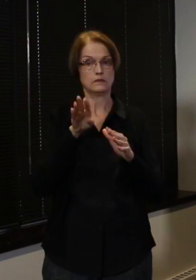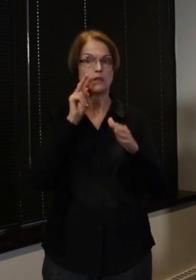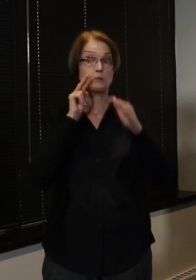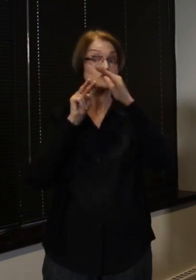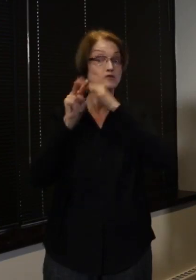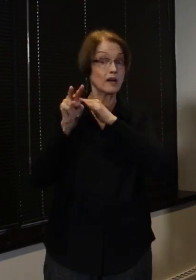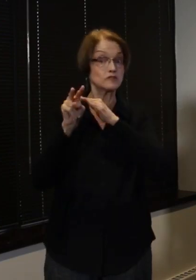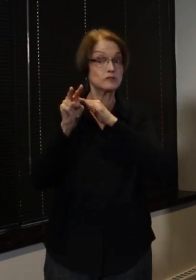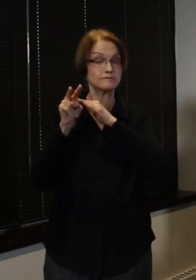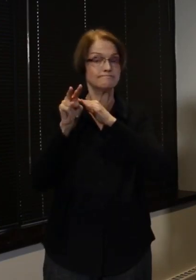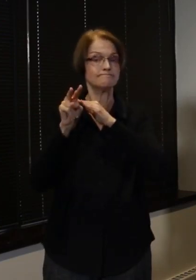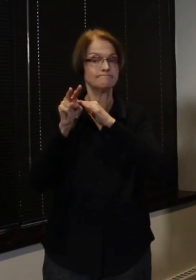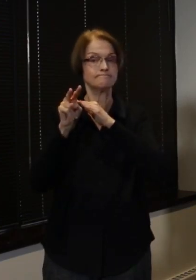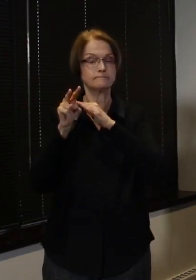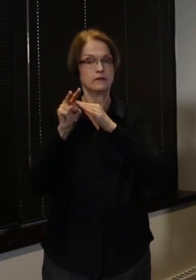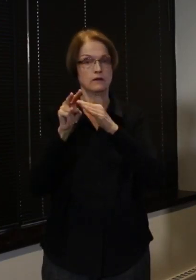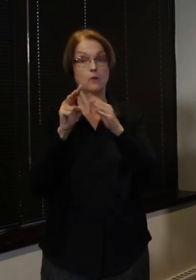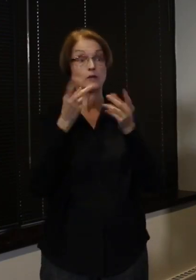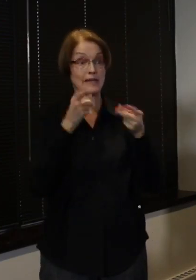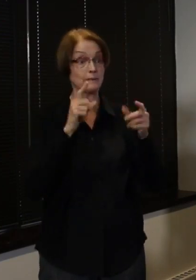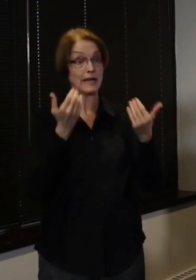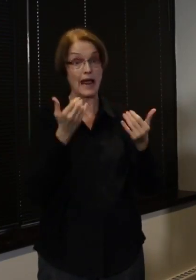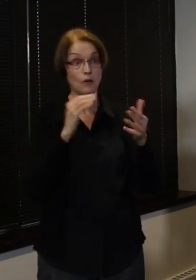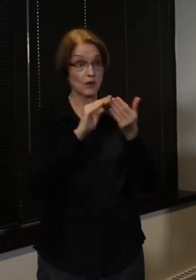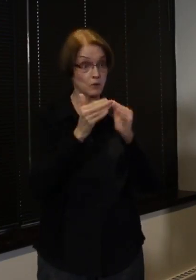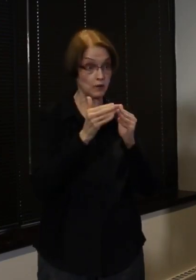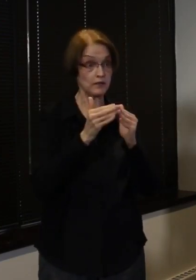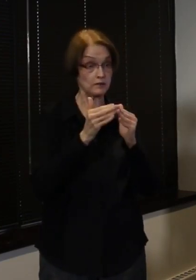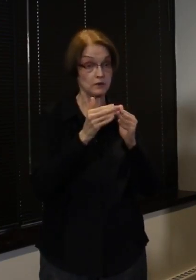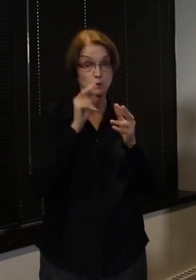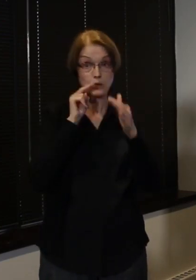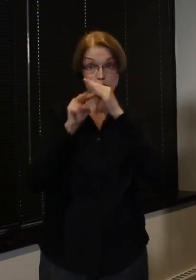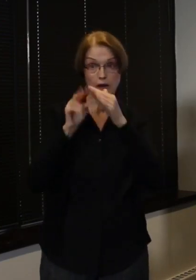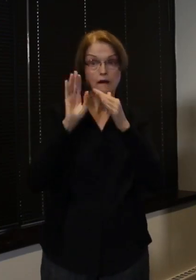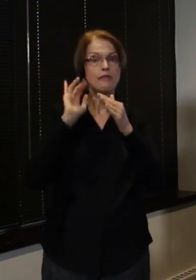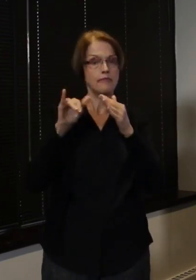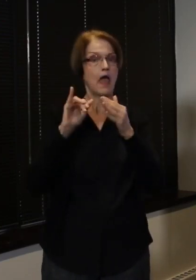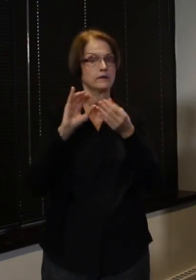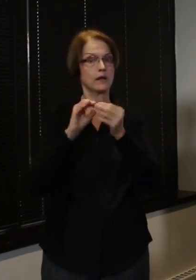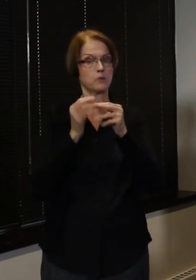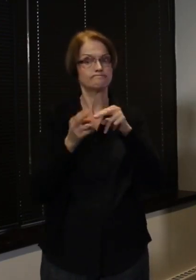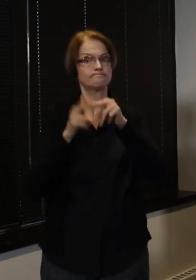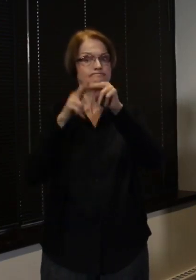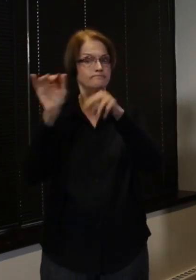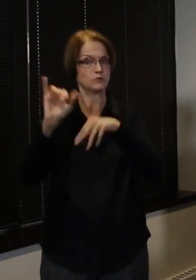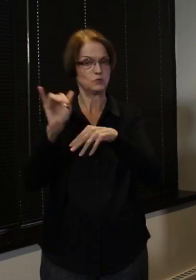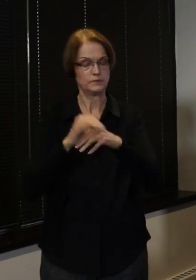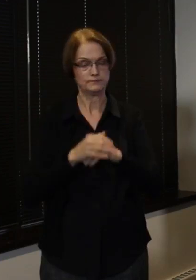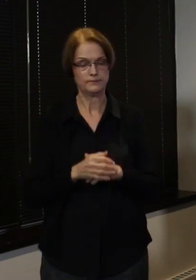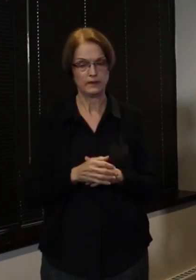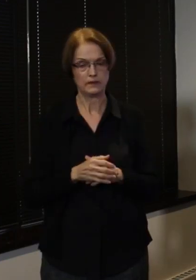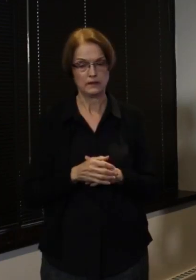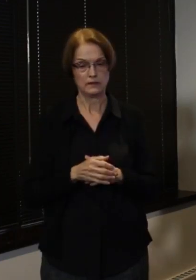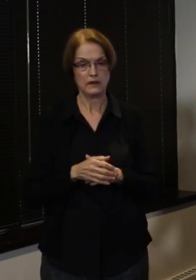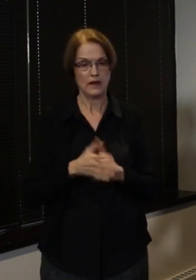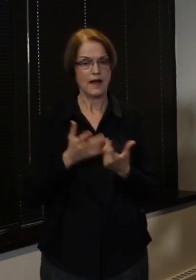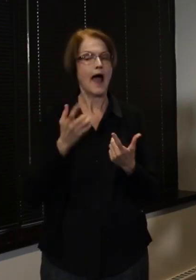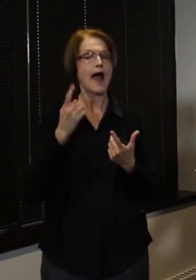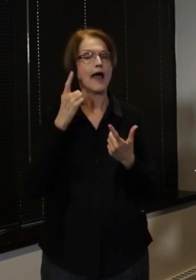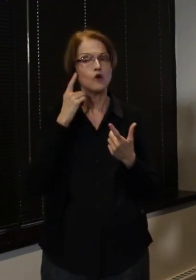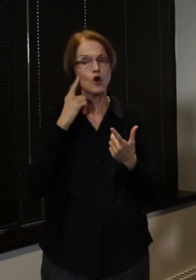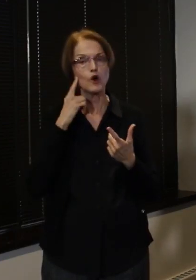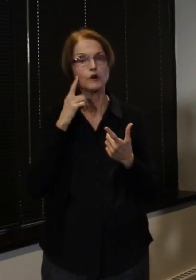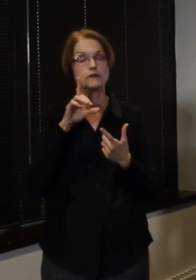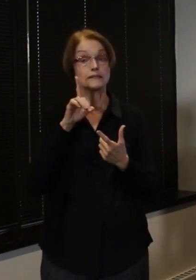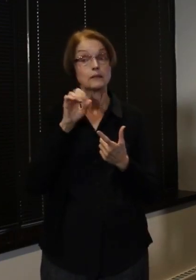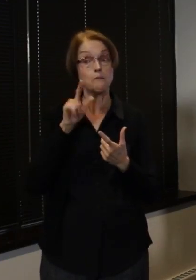model from what we're seeing out in the community will continue to climb as well. And I can just tell you anecdotally from visiting